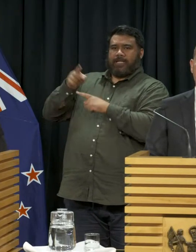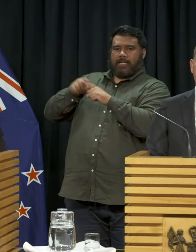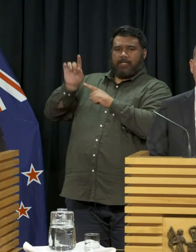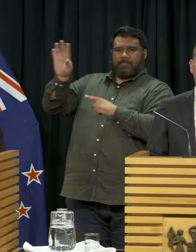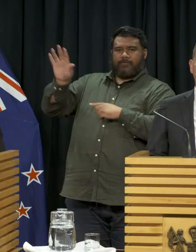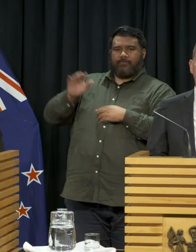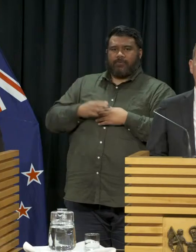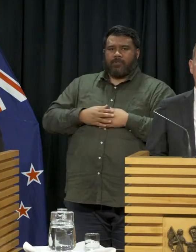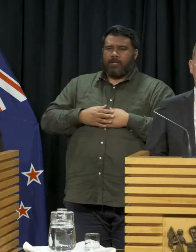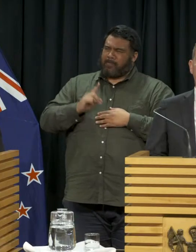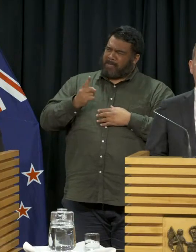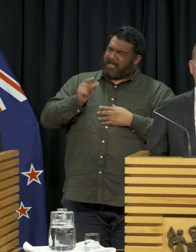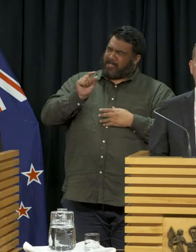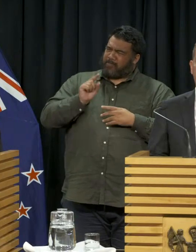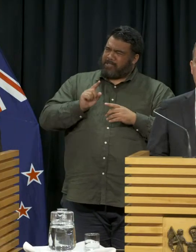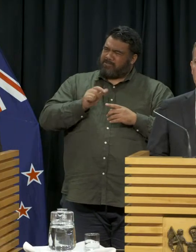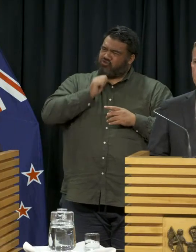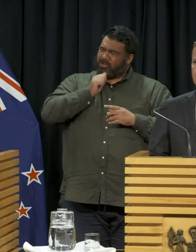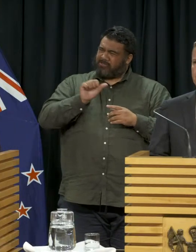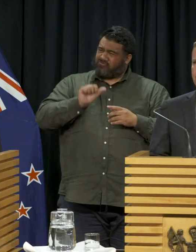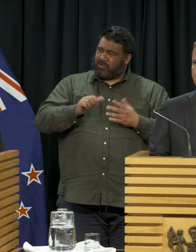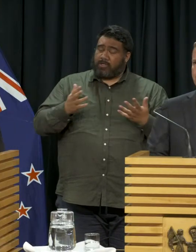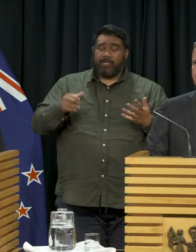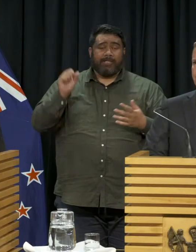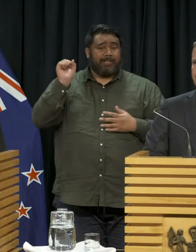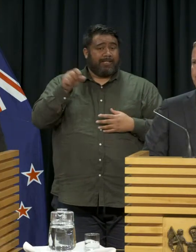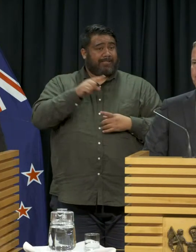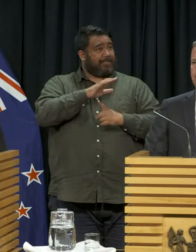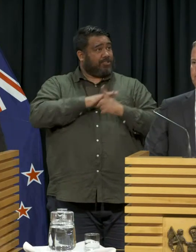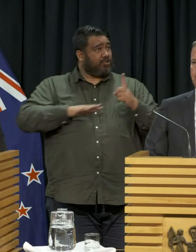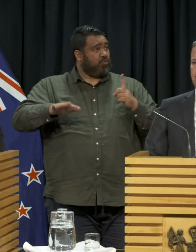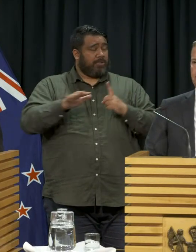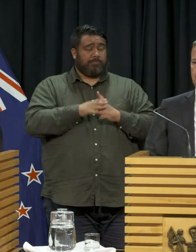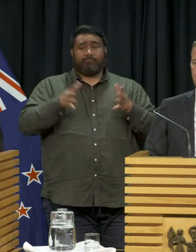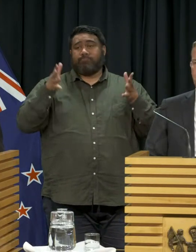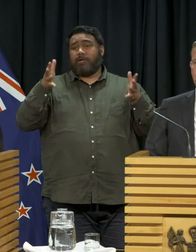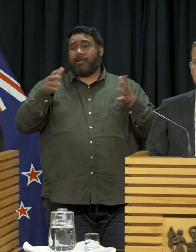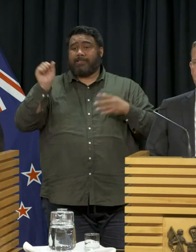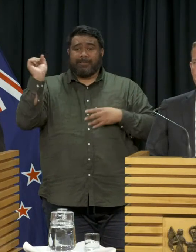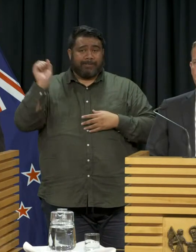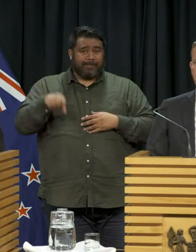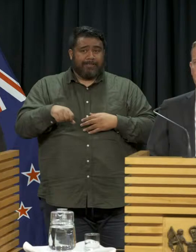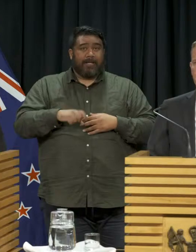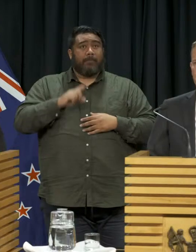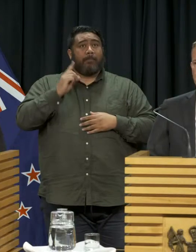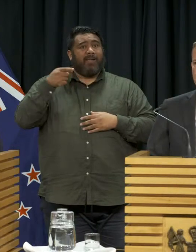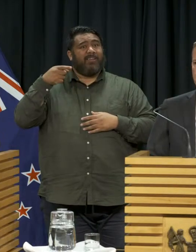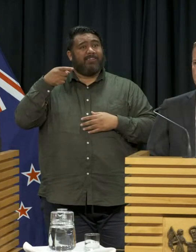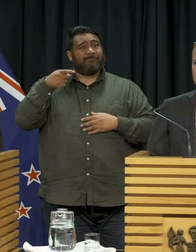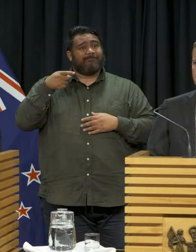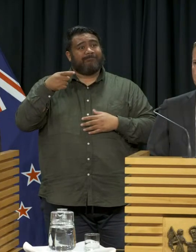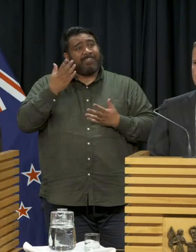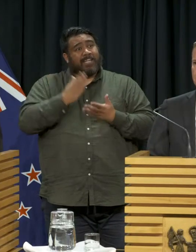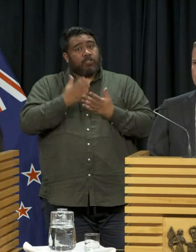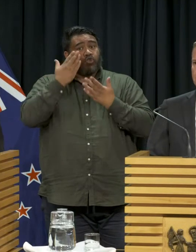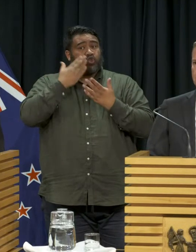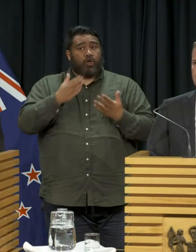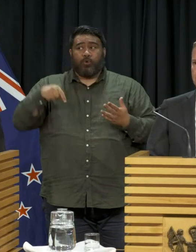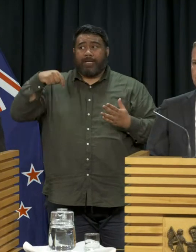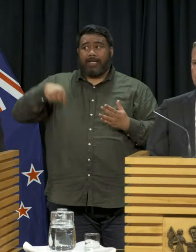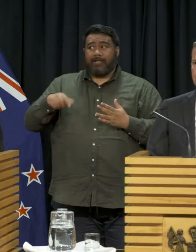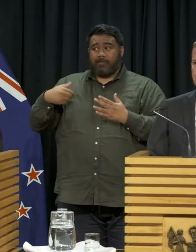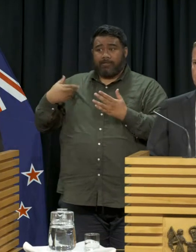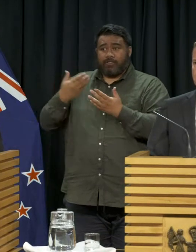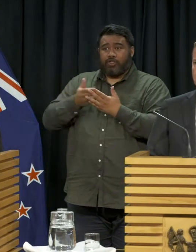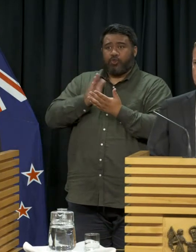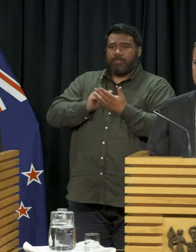itself. It's rather unusual, isn't it? It is a very unusual set of circumstances, but I think that just speaks to the hard work everyone has